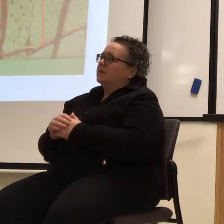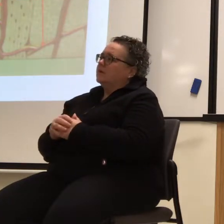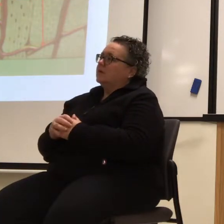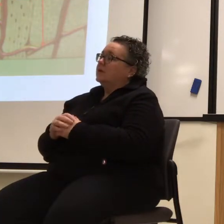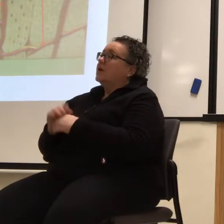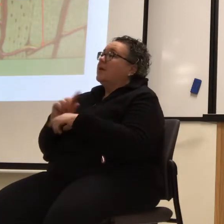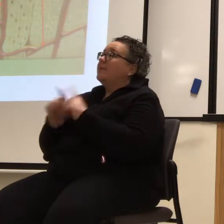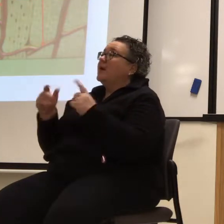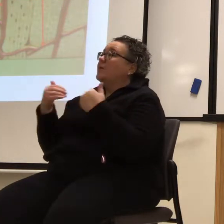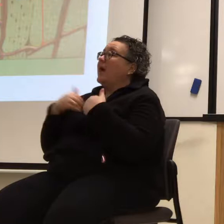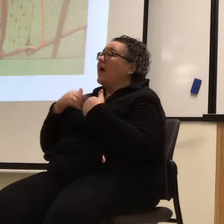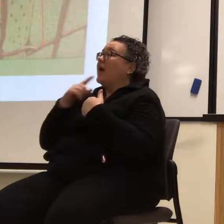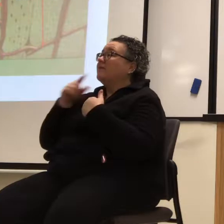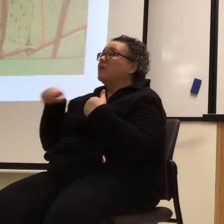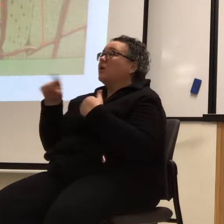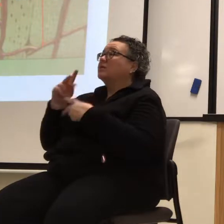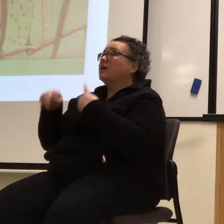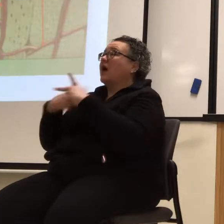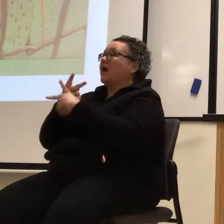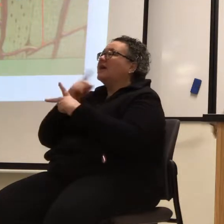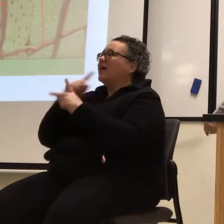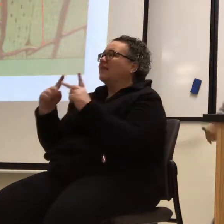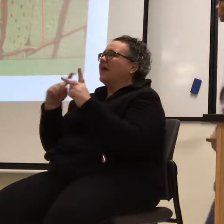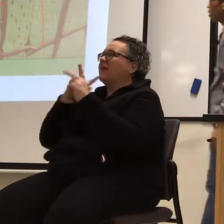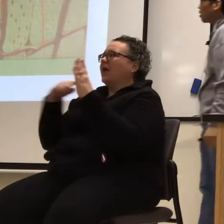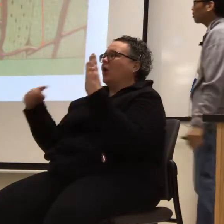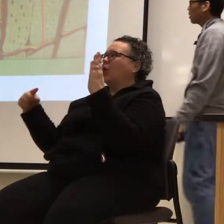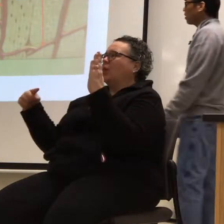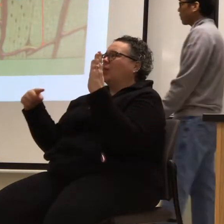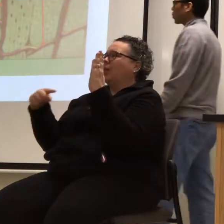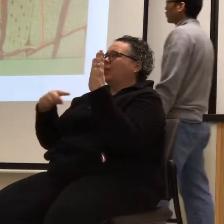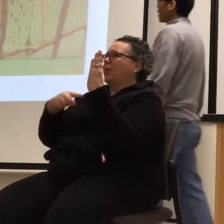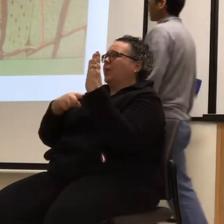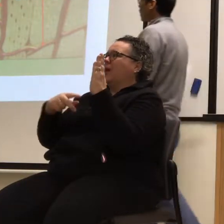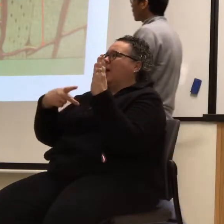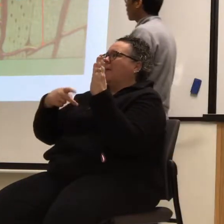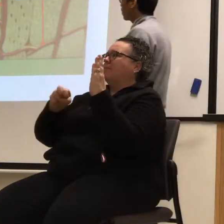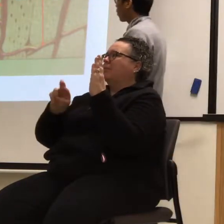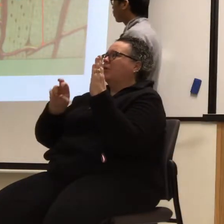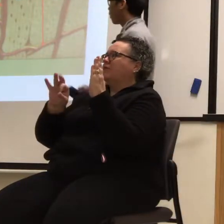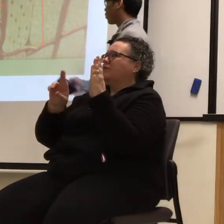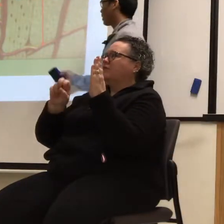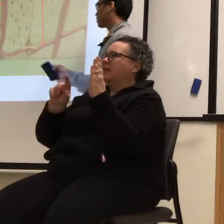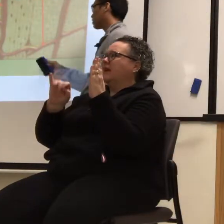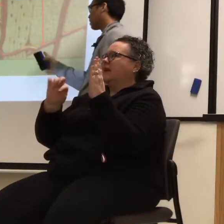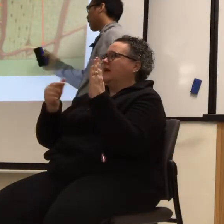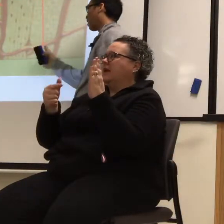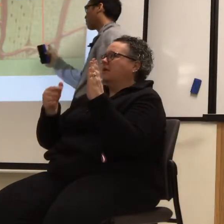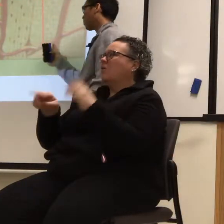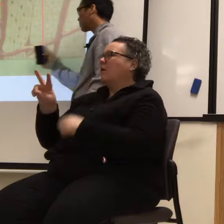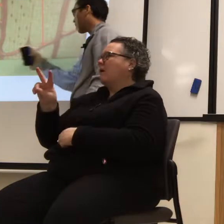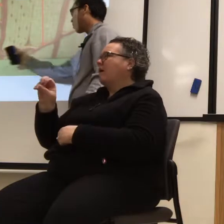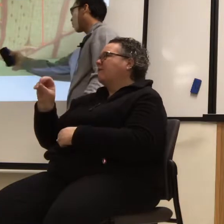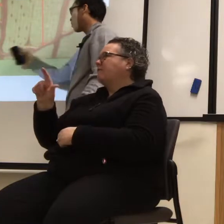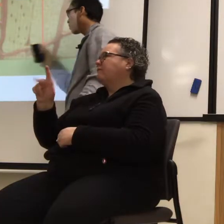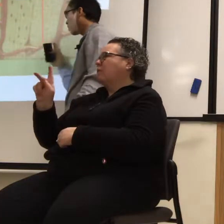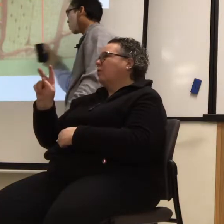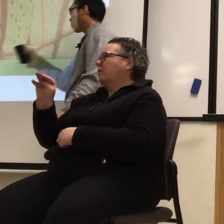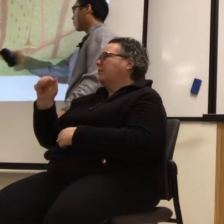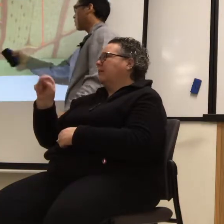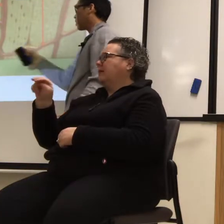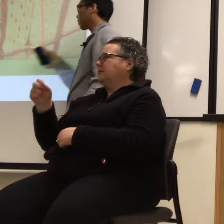But then you have ones that kind of cut through perpendicularly, and those are called perforating or Wolfman's canals, the ones that